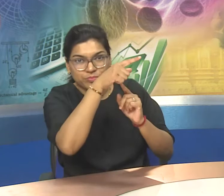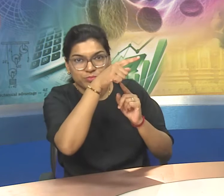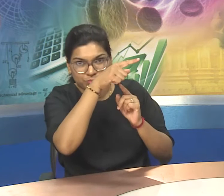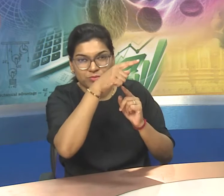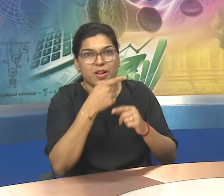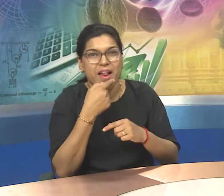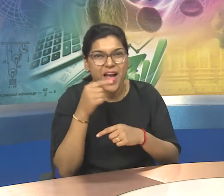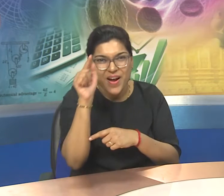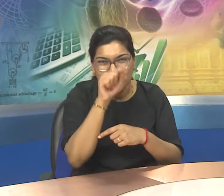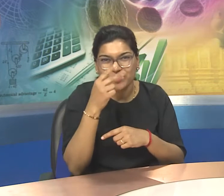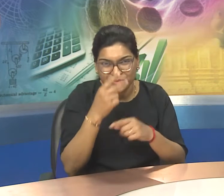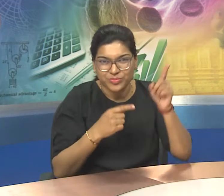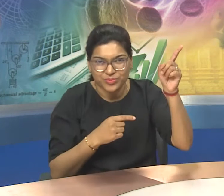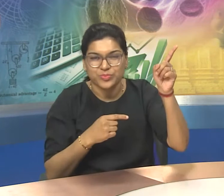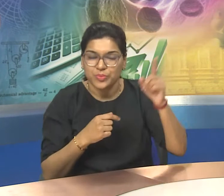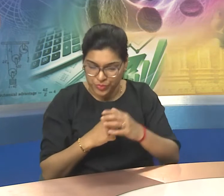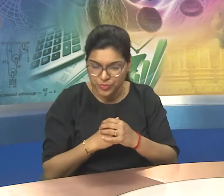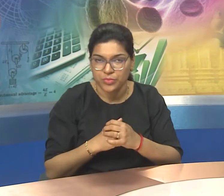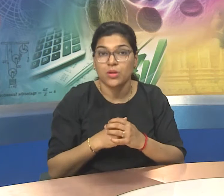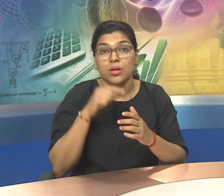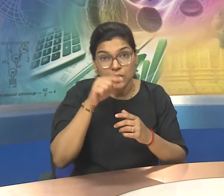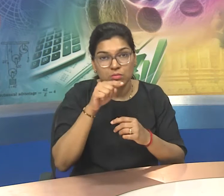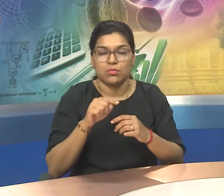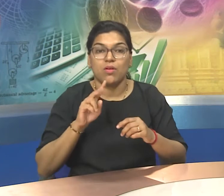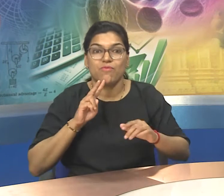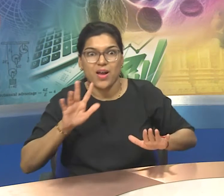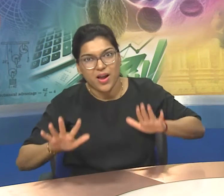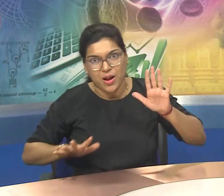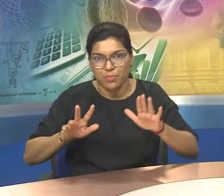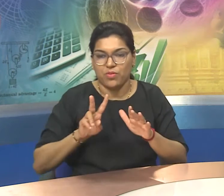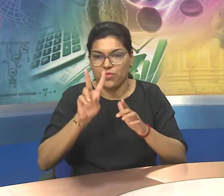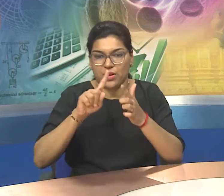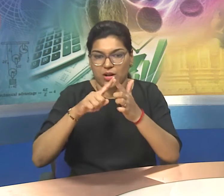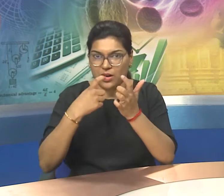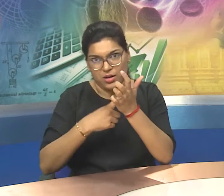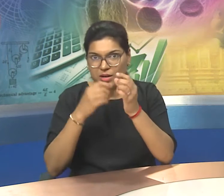See, the word not not is written there. So, that is why it is a negative sentence.